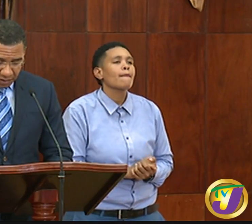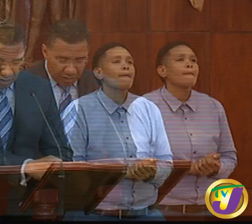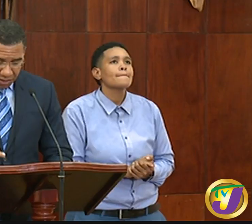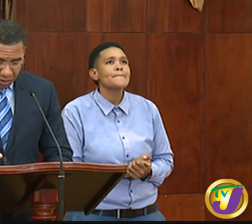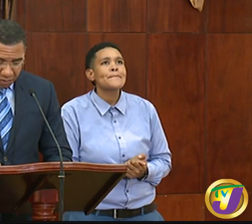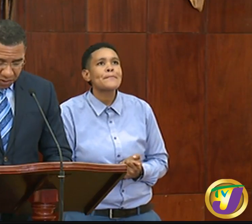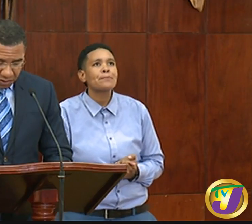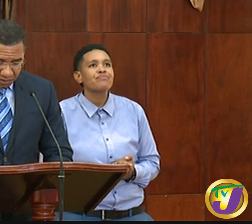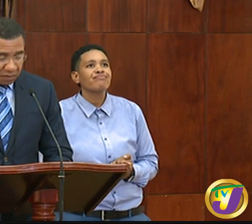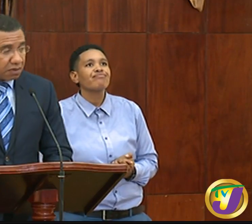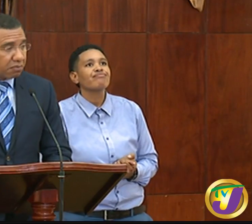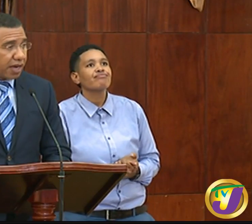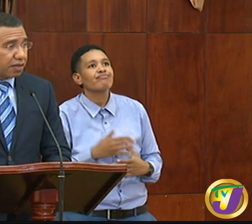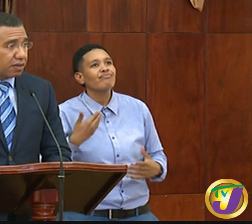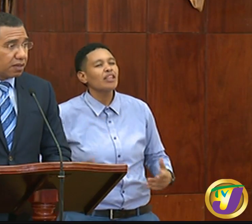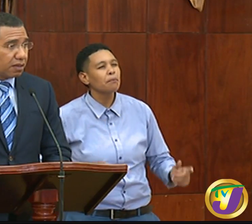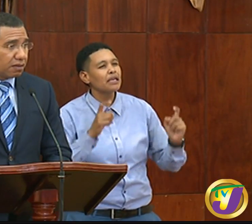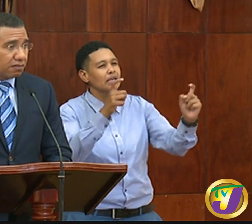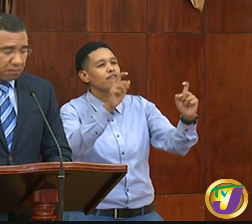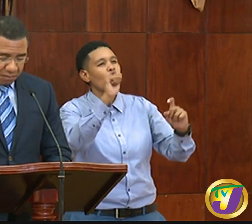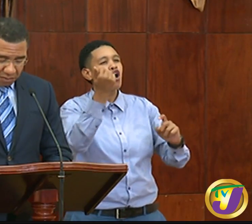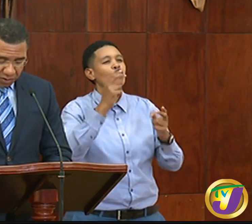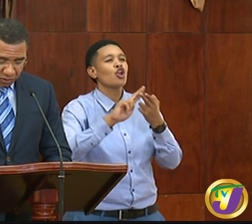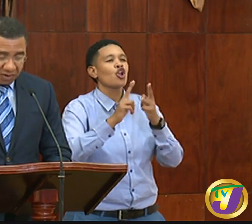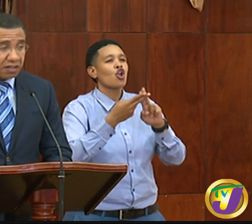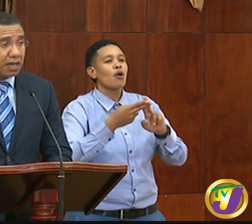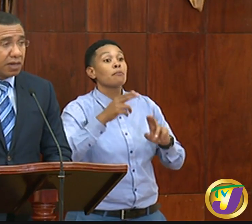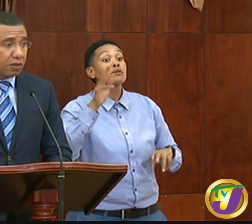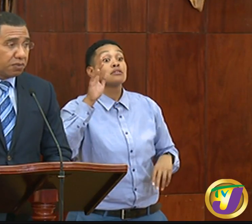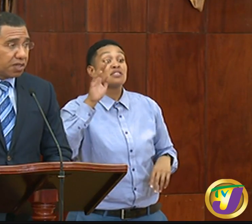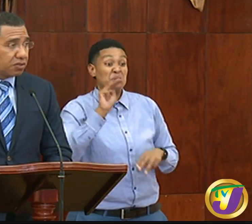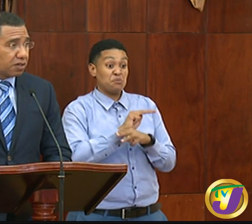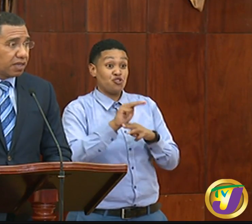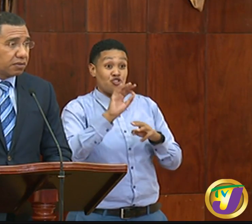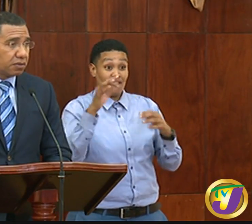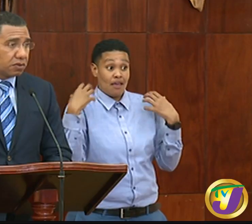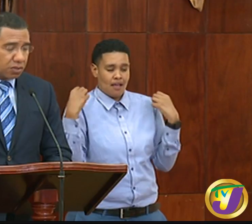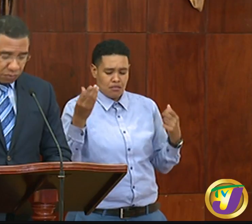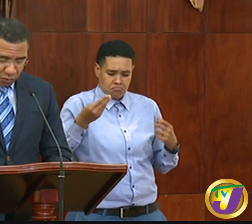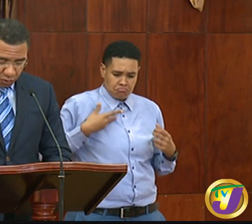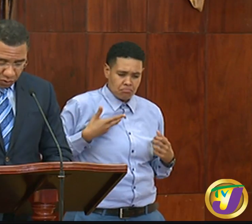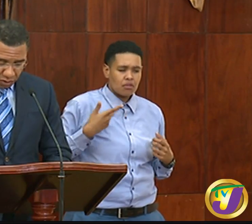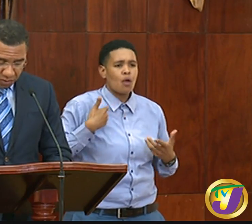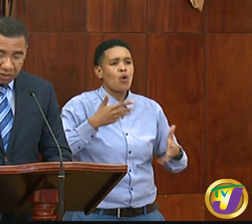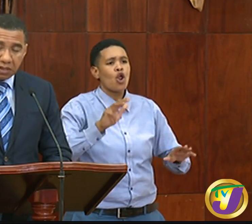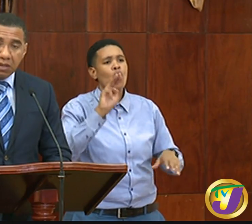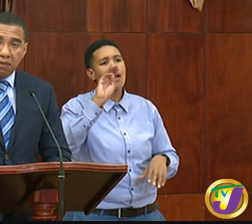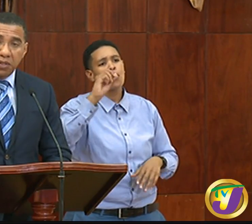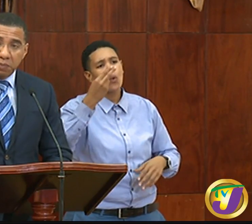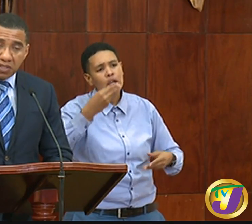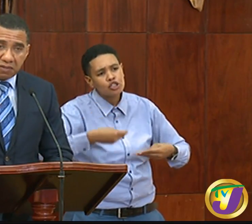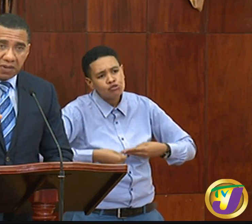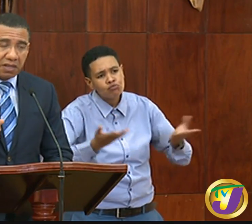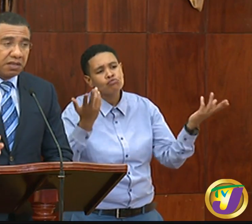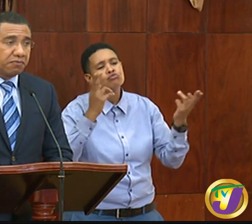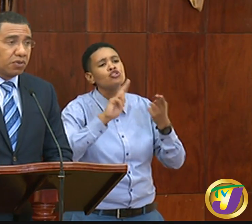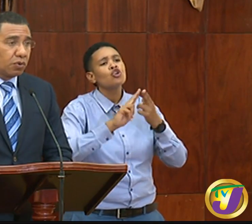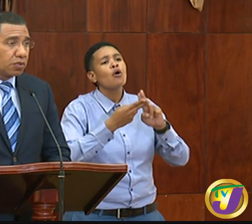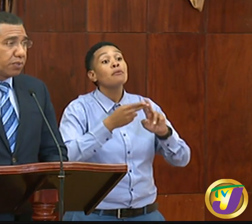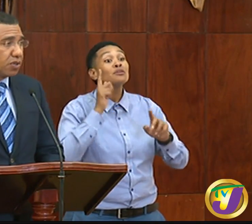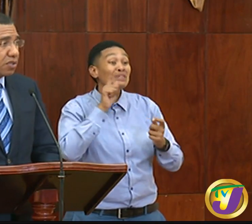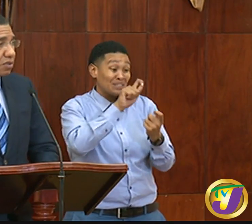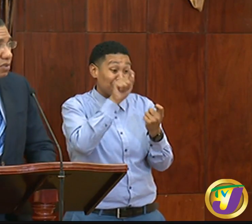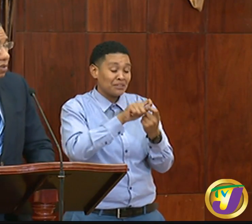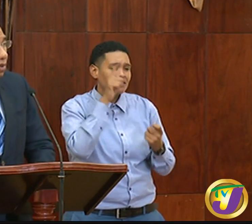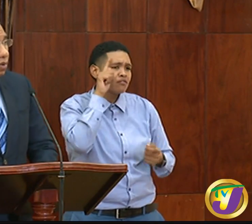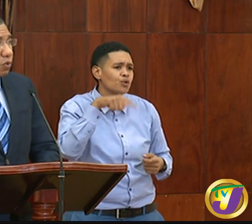given other numbers by the Ministry of Health. I will allow the Ministry of Health to distribute those numbers, but specifically for